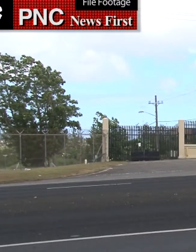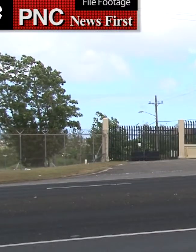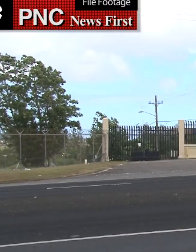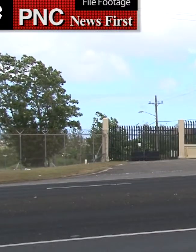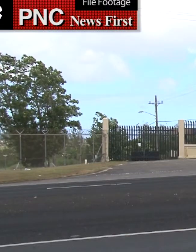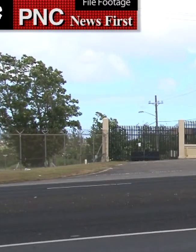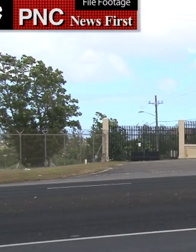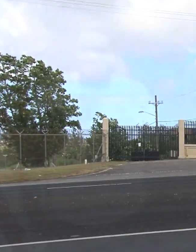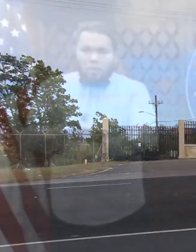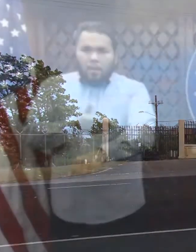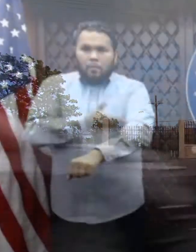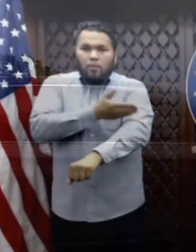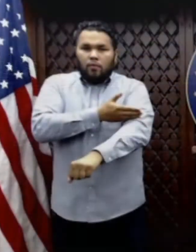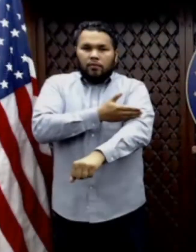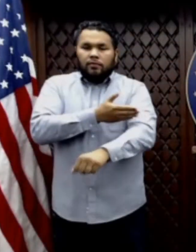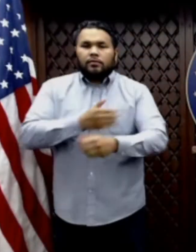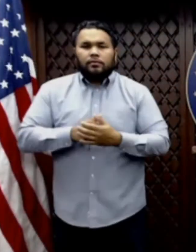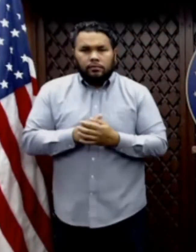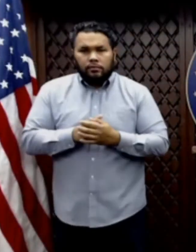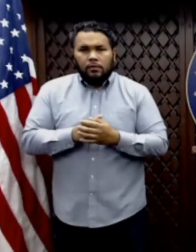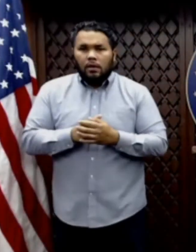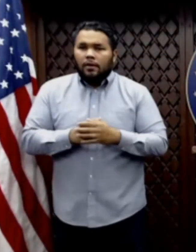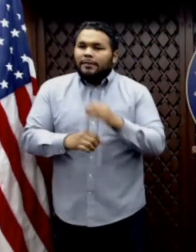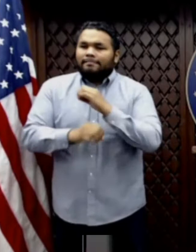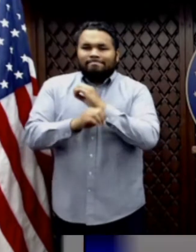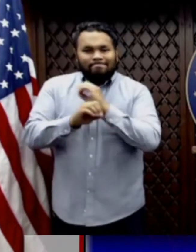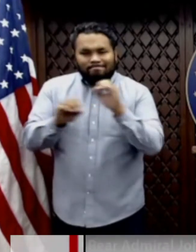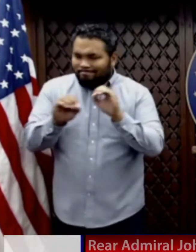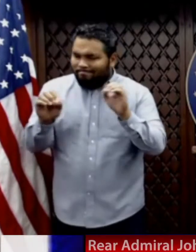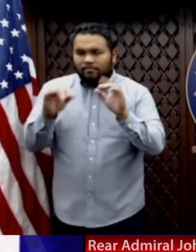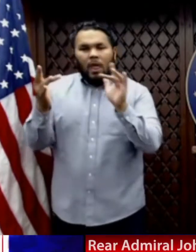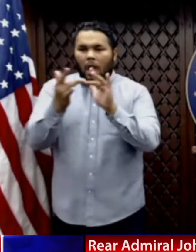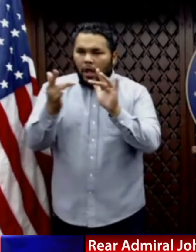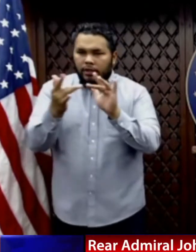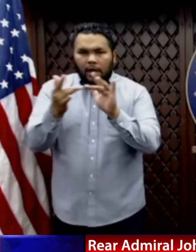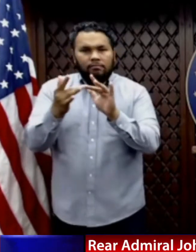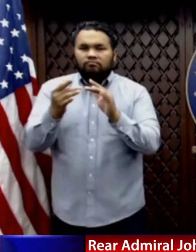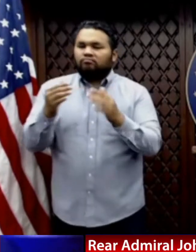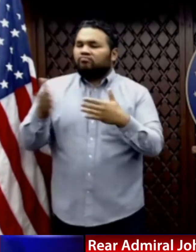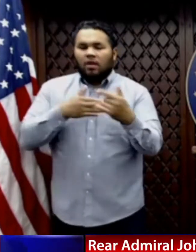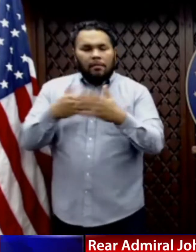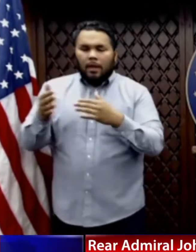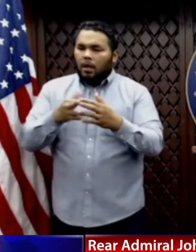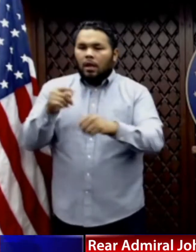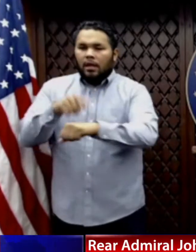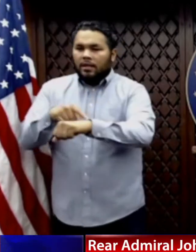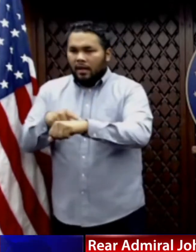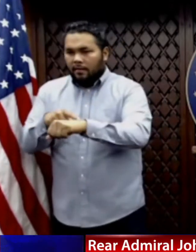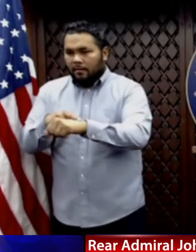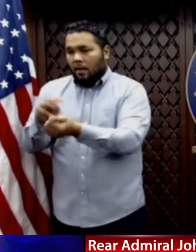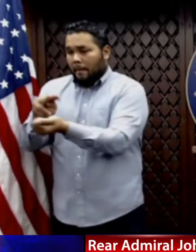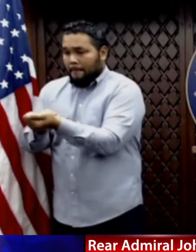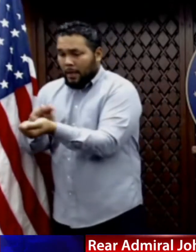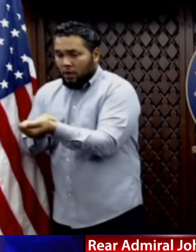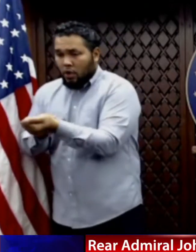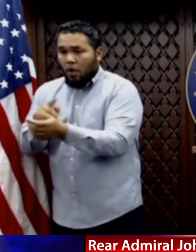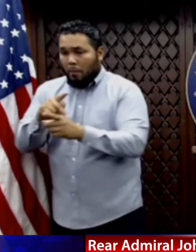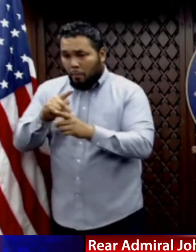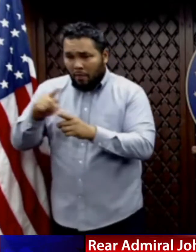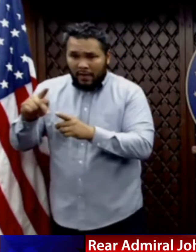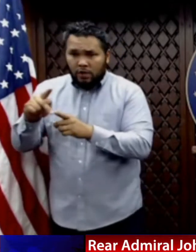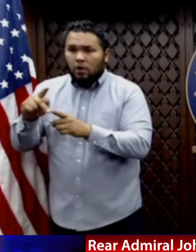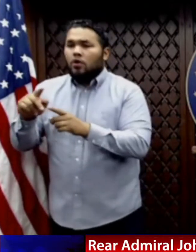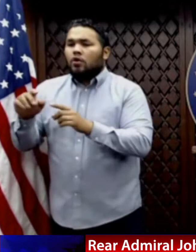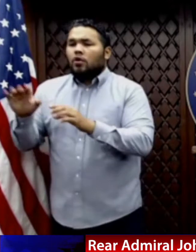monitored daily, he said. There is no contact at any time, whether it is between the medical professionals that are doing those